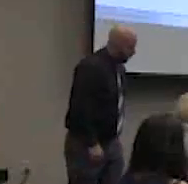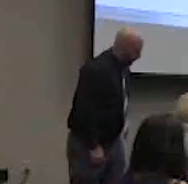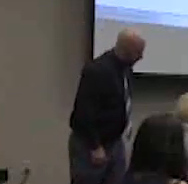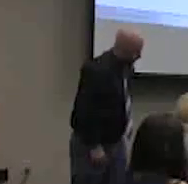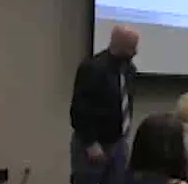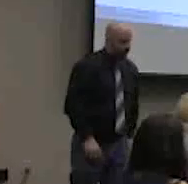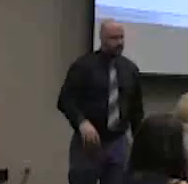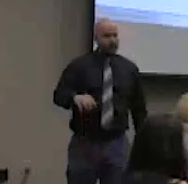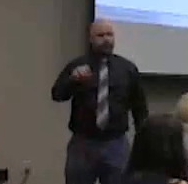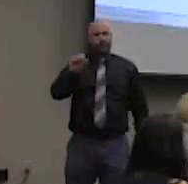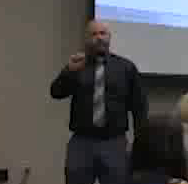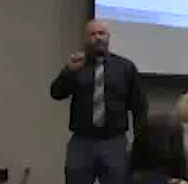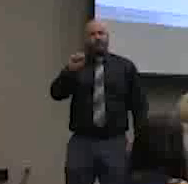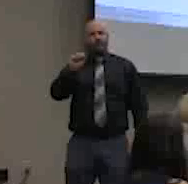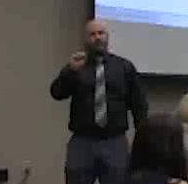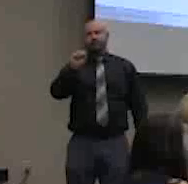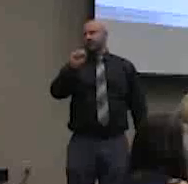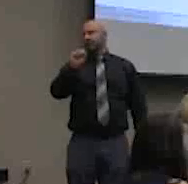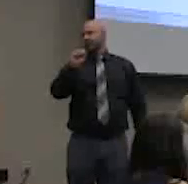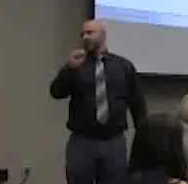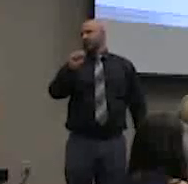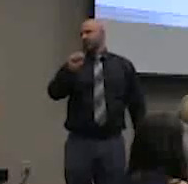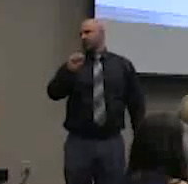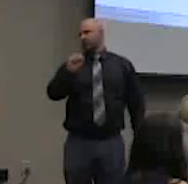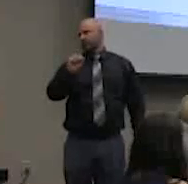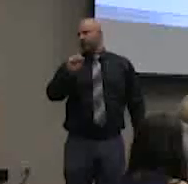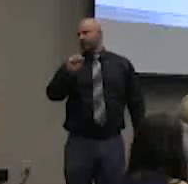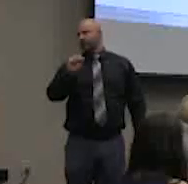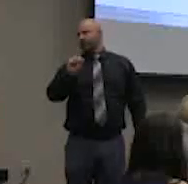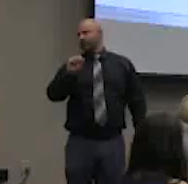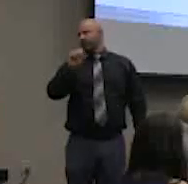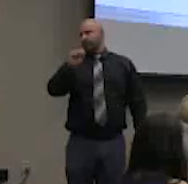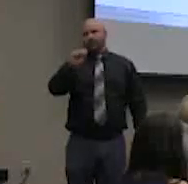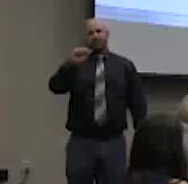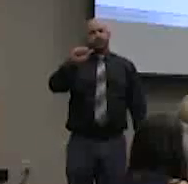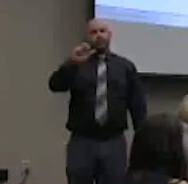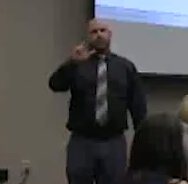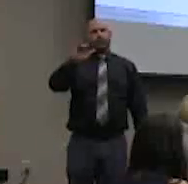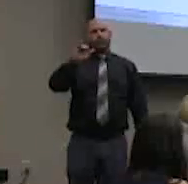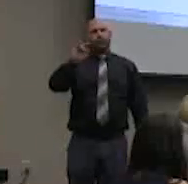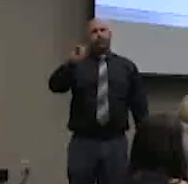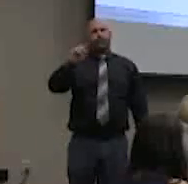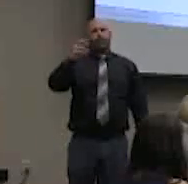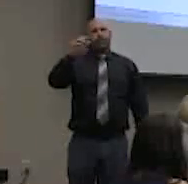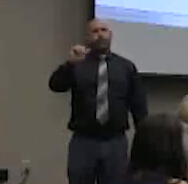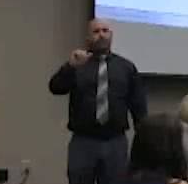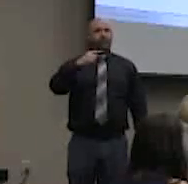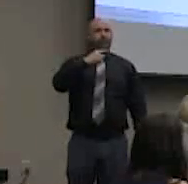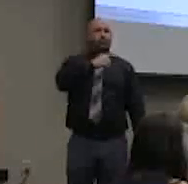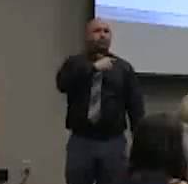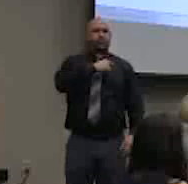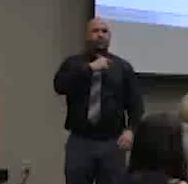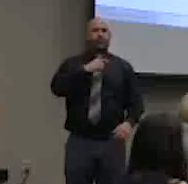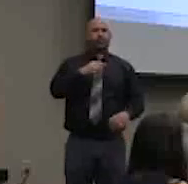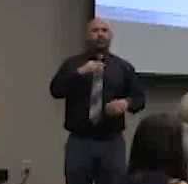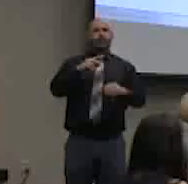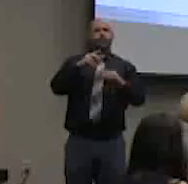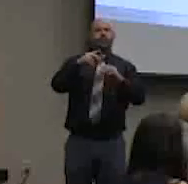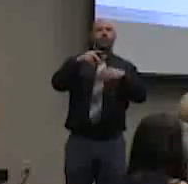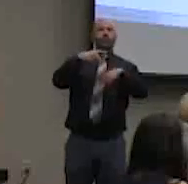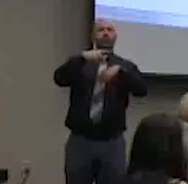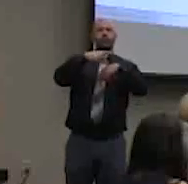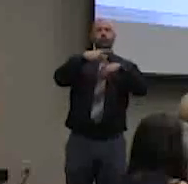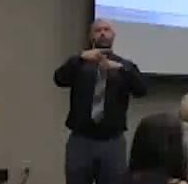participating today. And Sarimpa is the principal consultant and leader for the Jefferson Collaborative